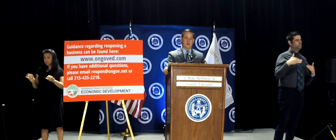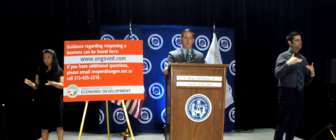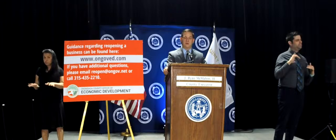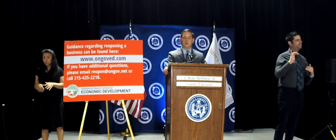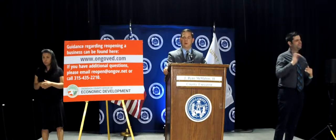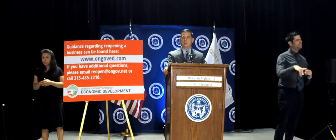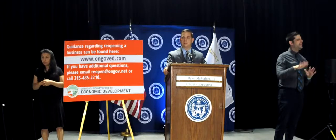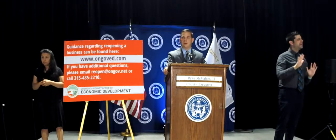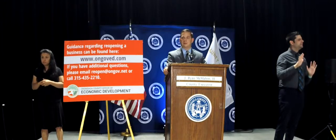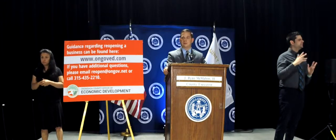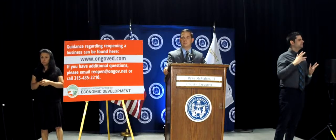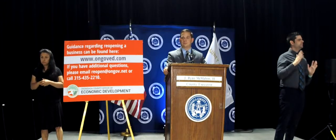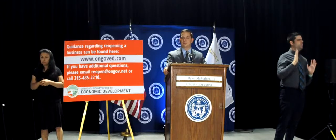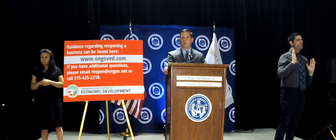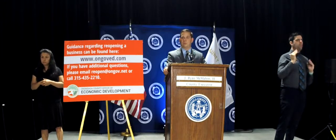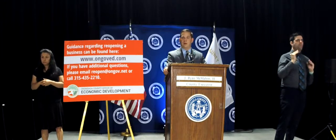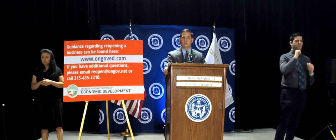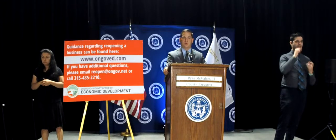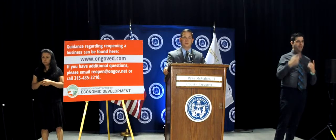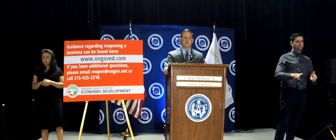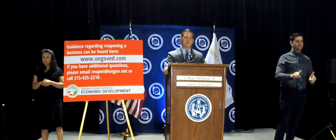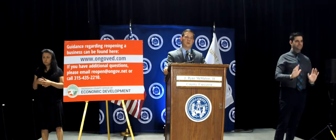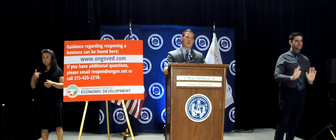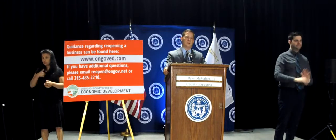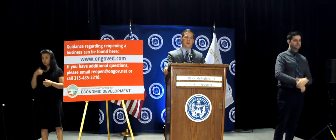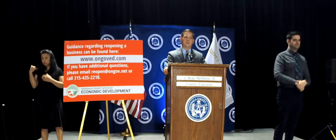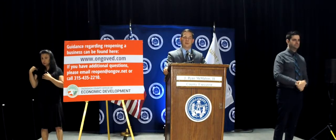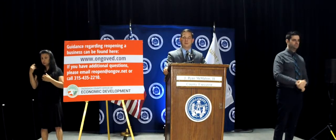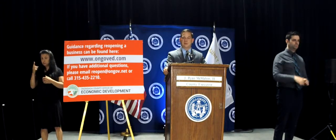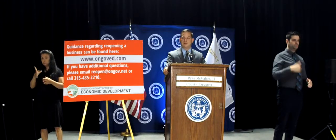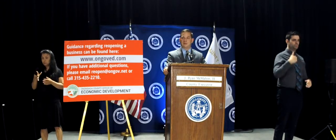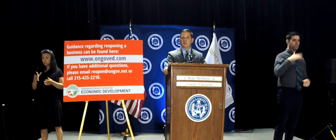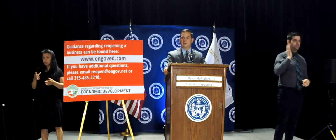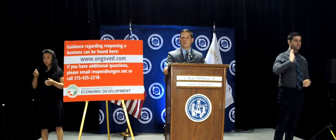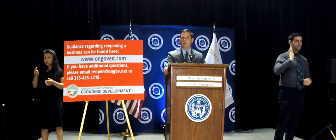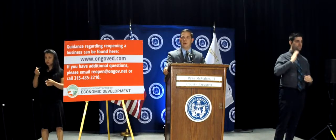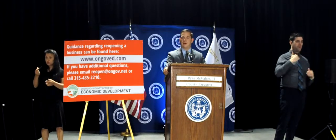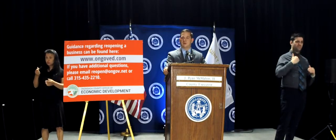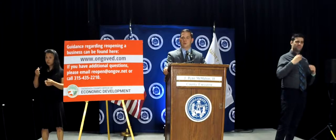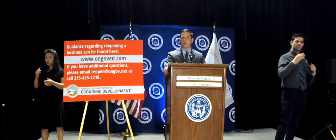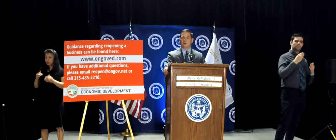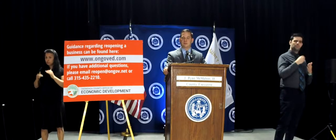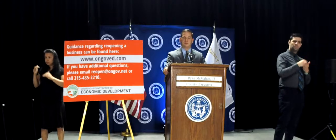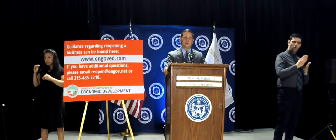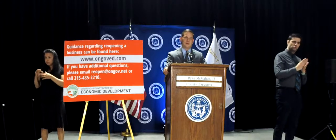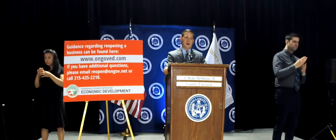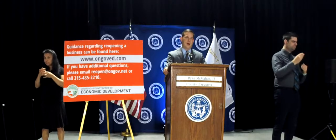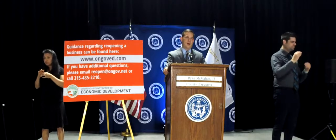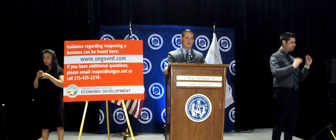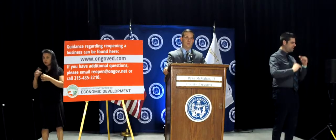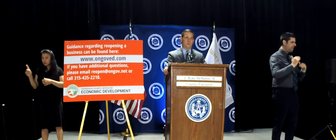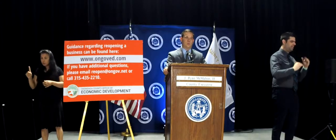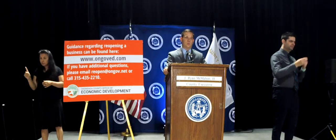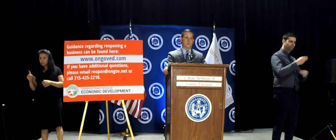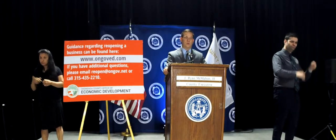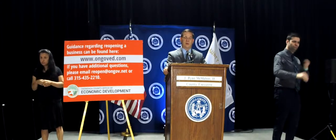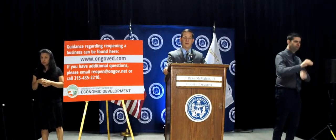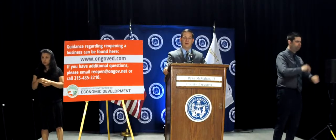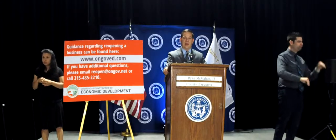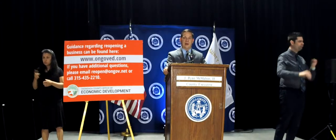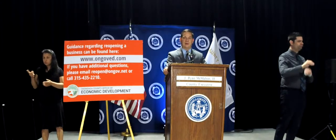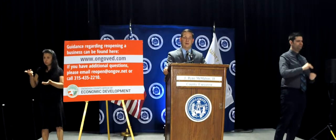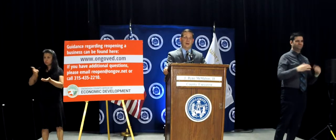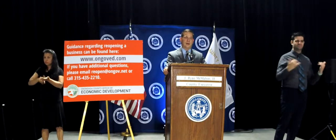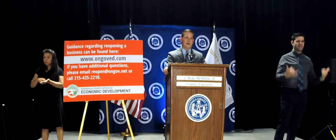options. And again, we didn't create this mess. We had a balanced budget. We ended 2019 with a $7 million surplus. We would have